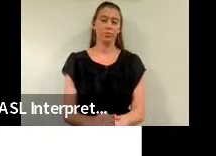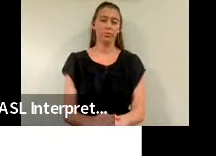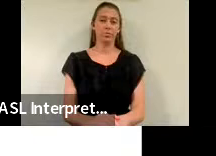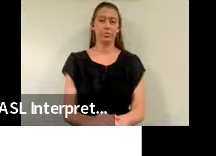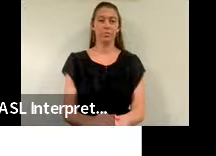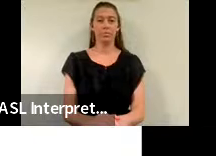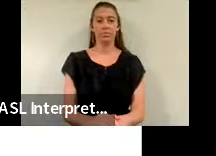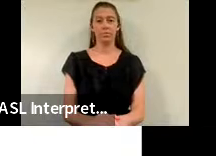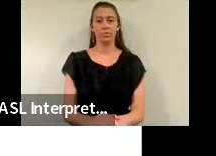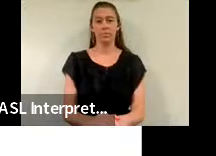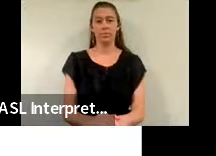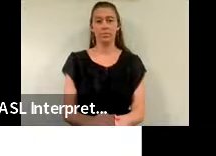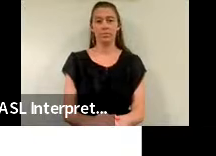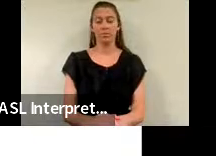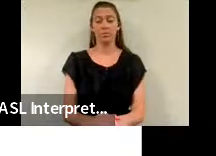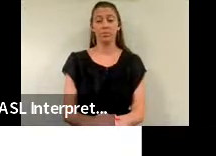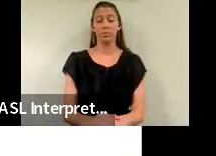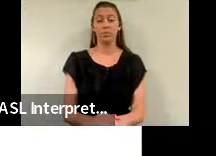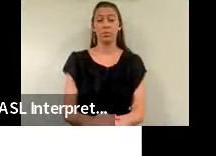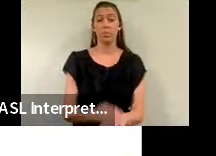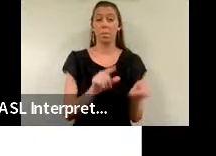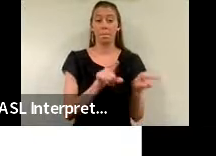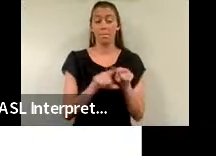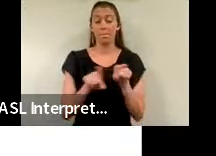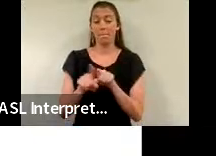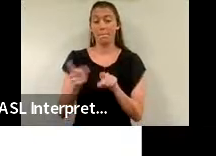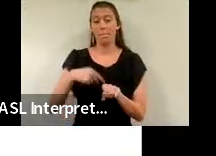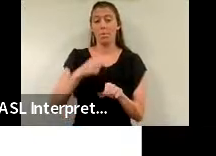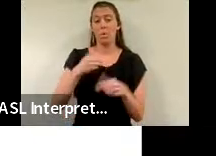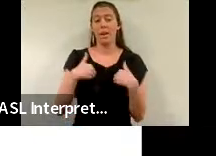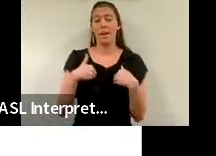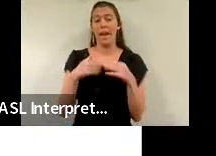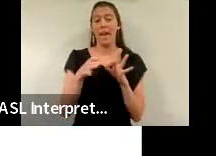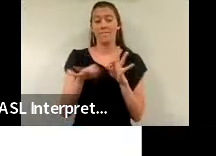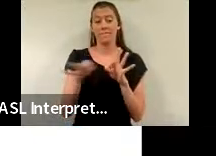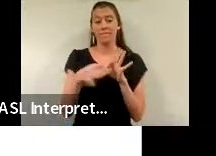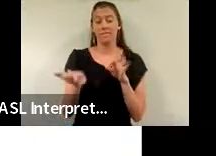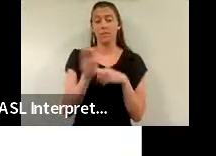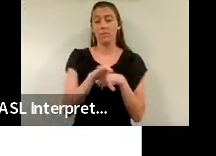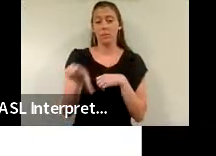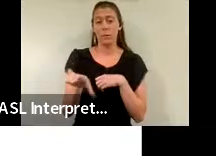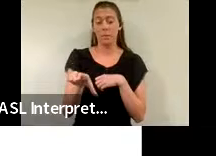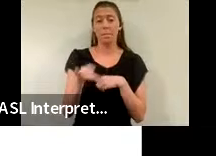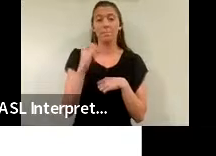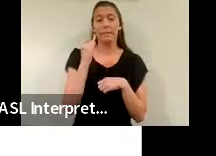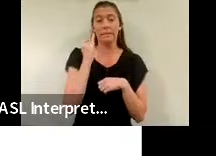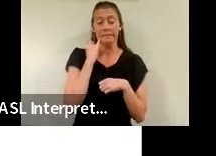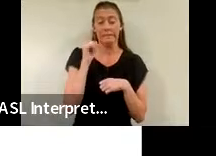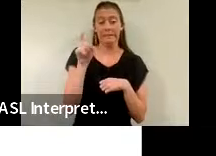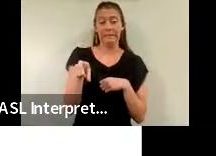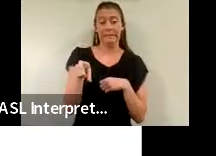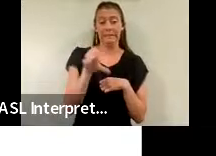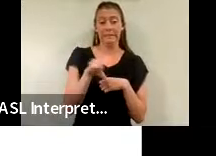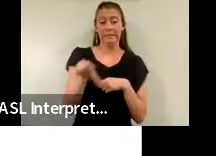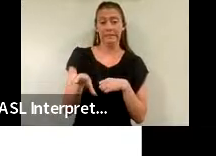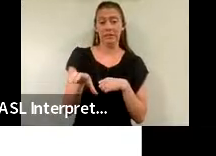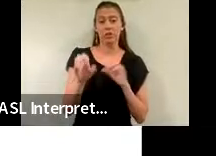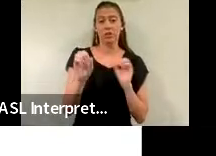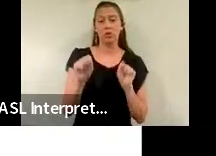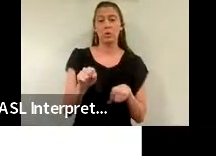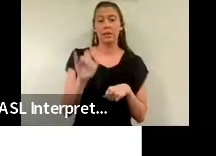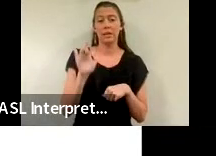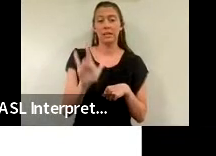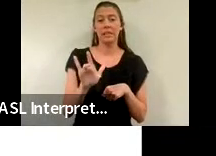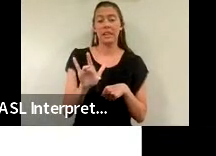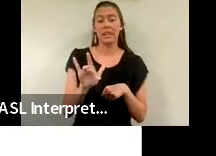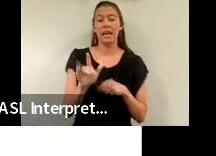Next, we have closed captioning. So you can select viewing full transcript if you